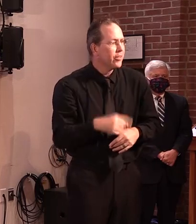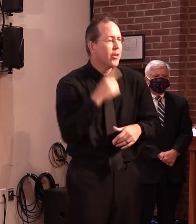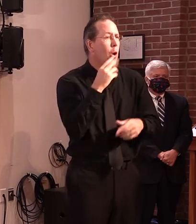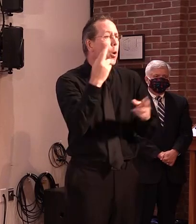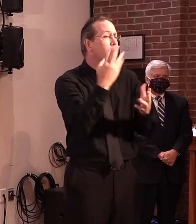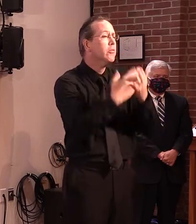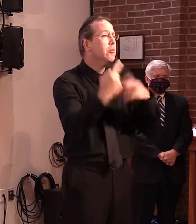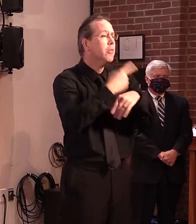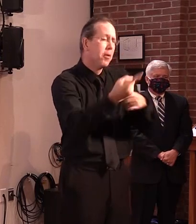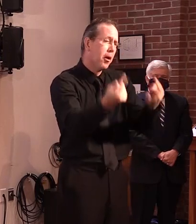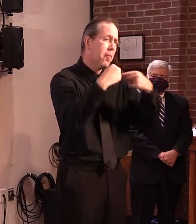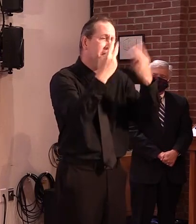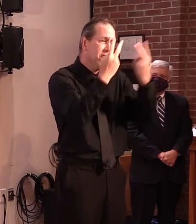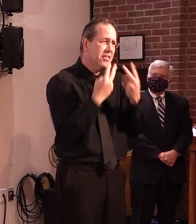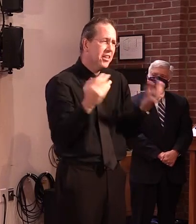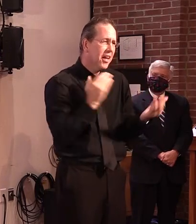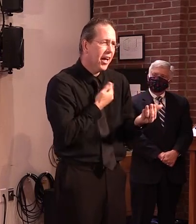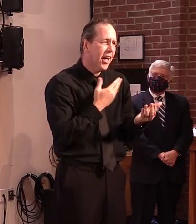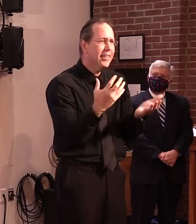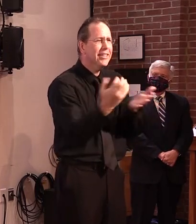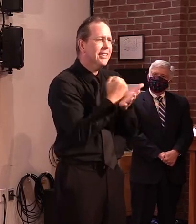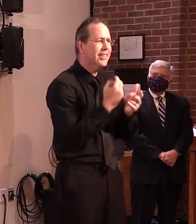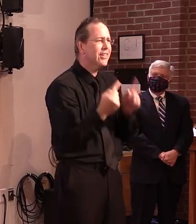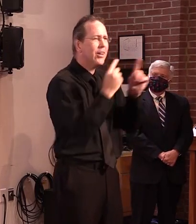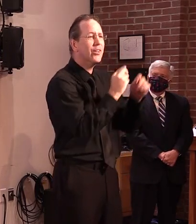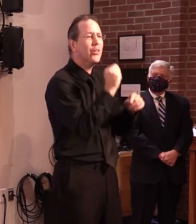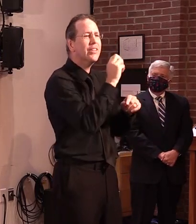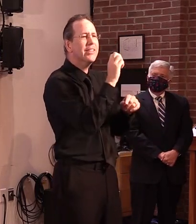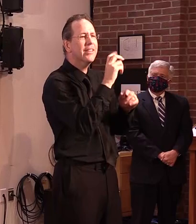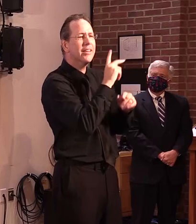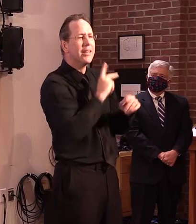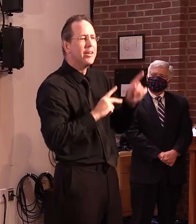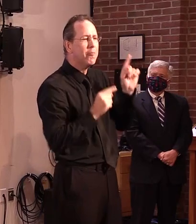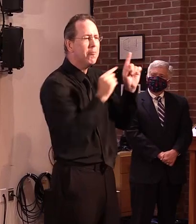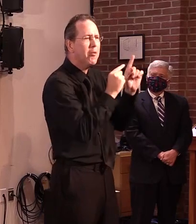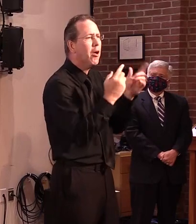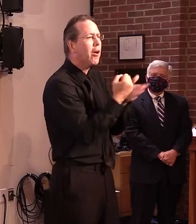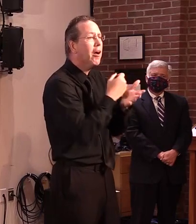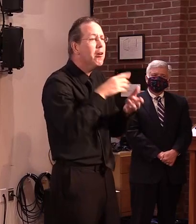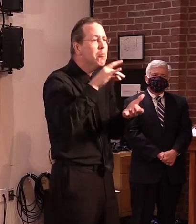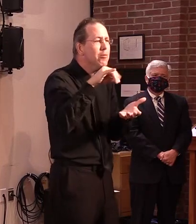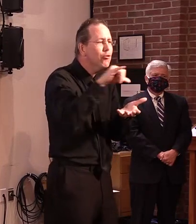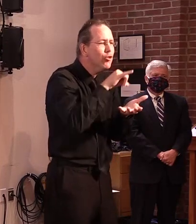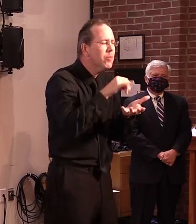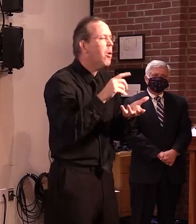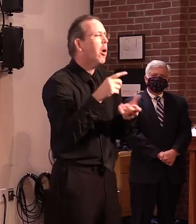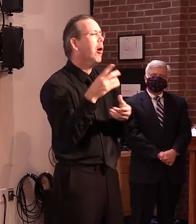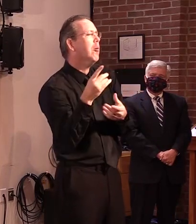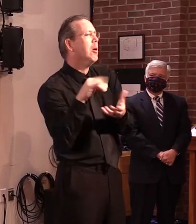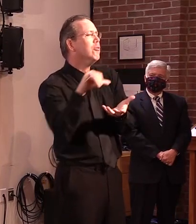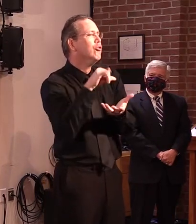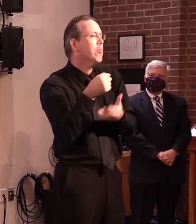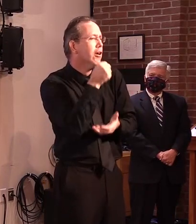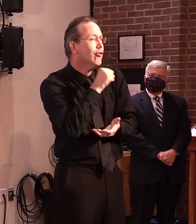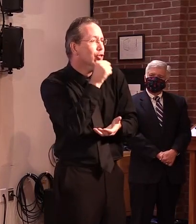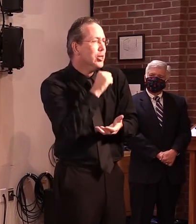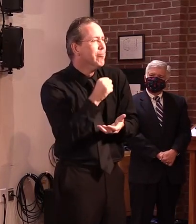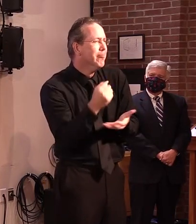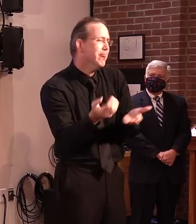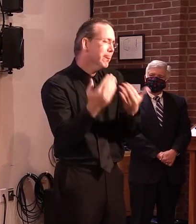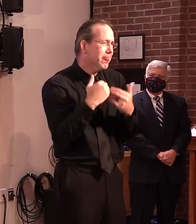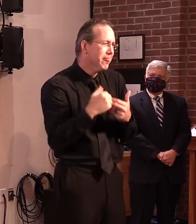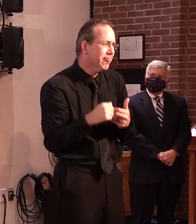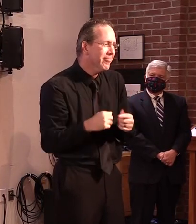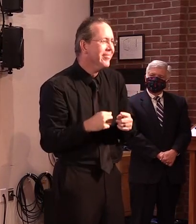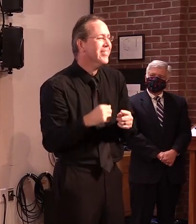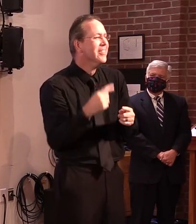explore the Northeast Kingdom. And we'll give you one of those maple creamies when you do come up. And if you need a place to bring your